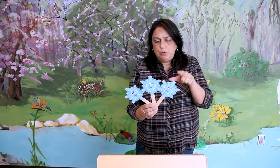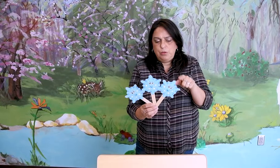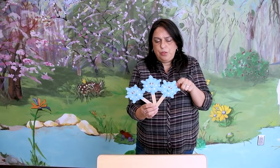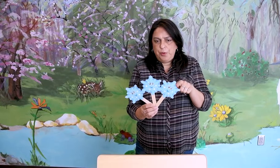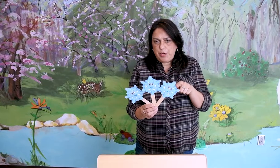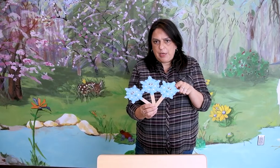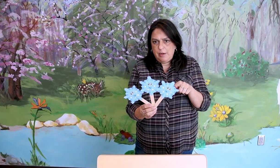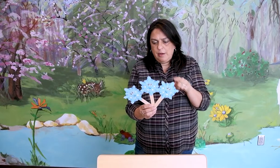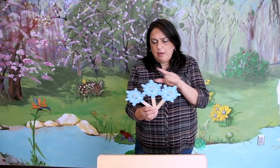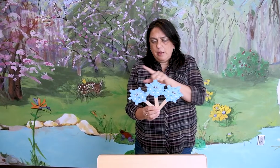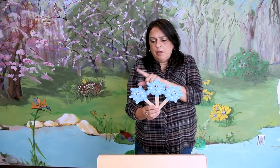1, 2, 3.